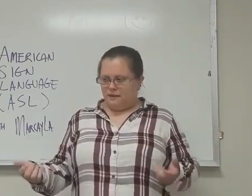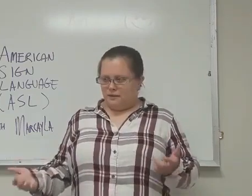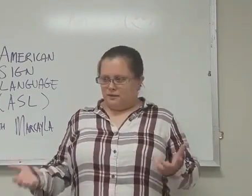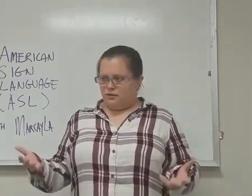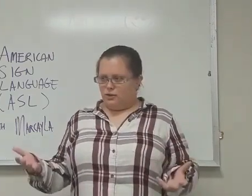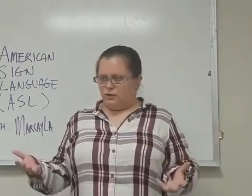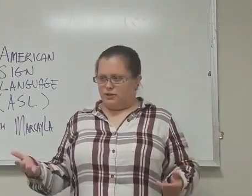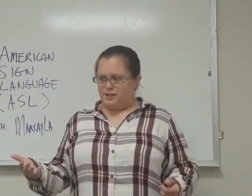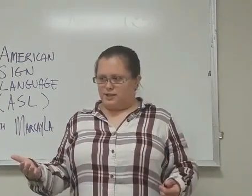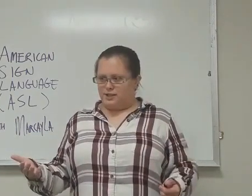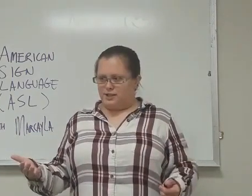You can say,